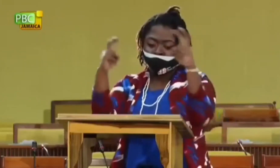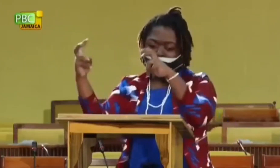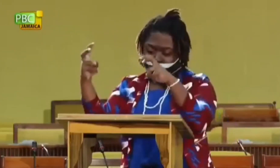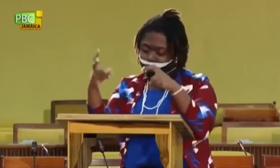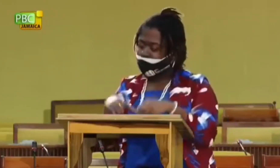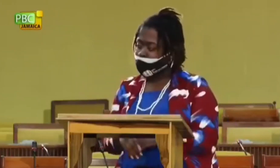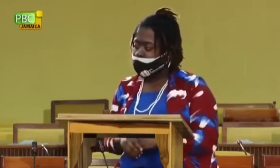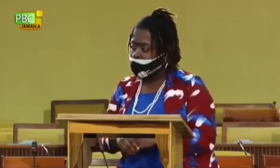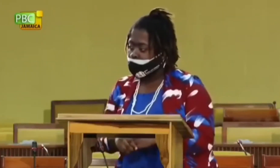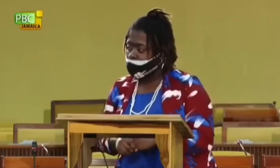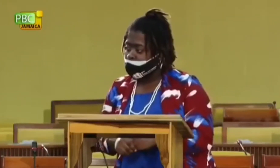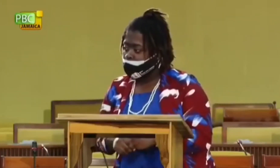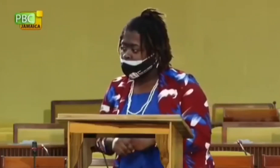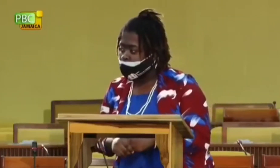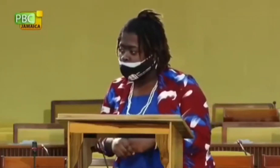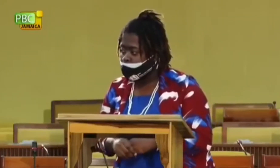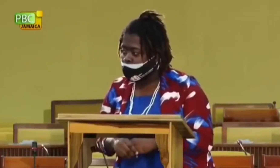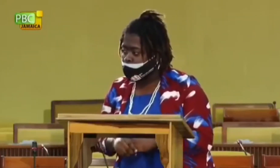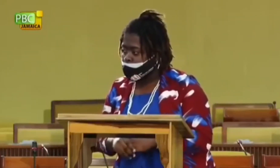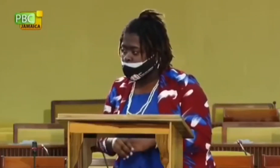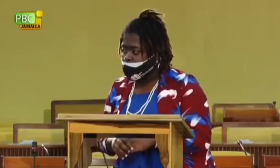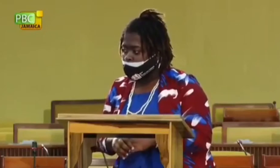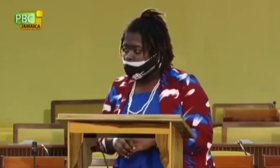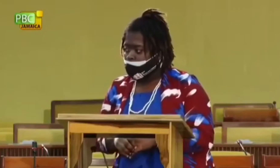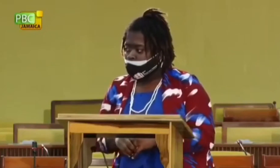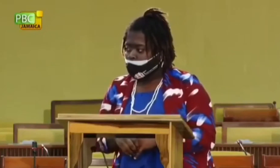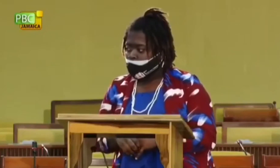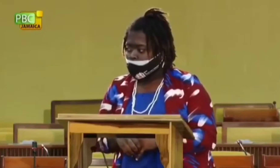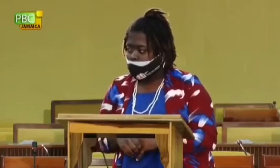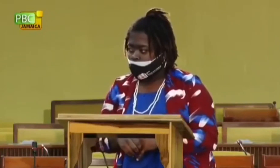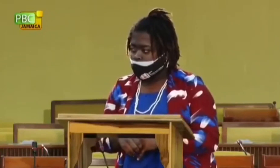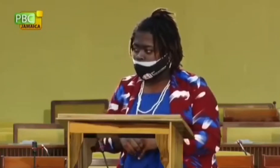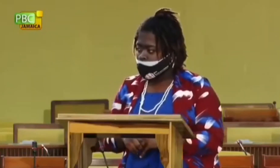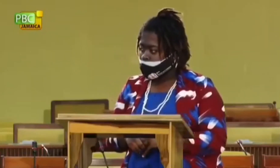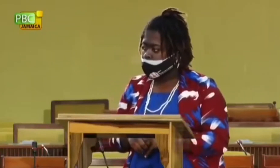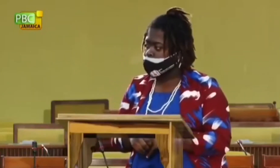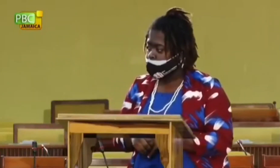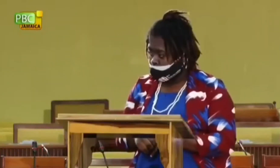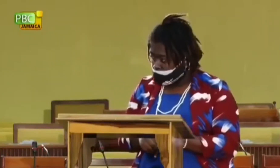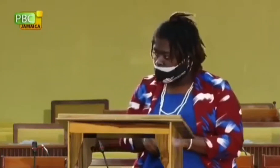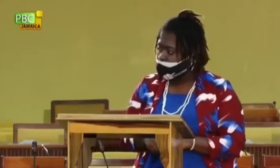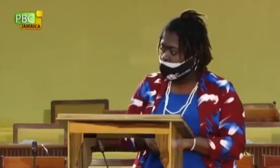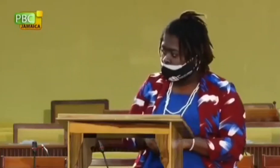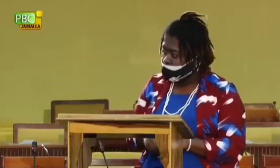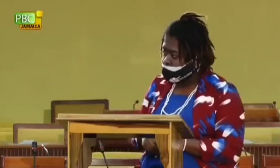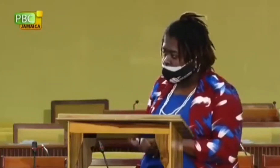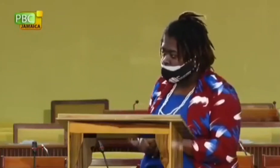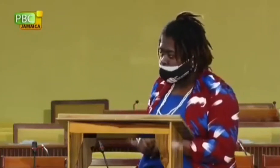show you how this inaccessibility can lead to mental health issues.